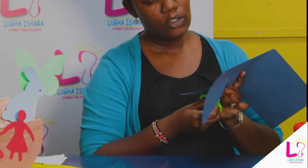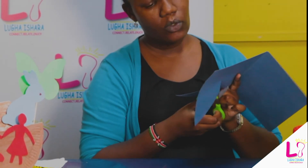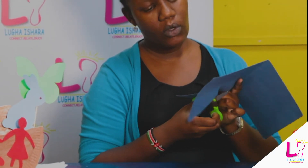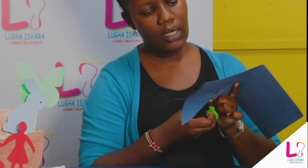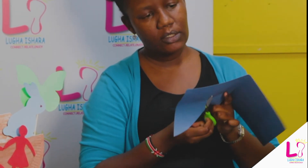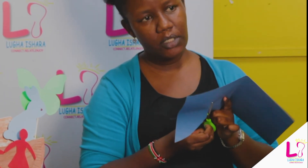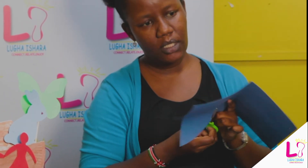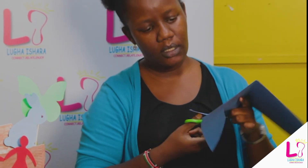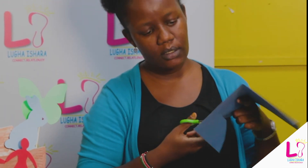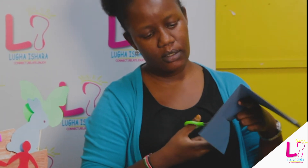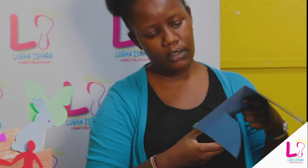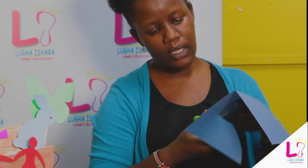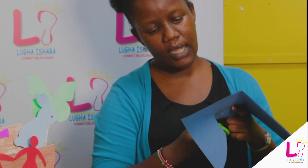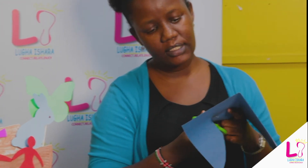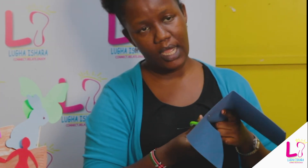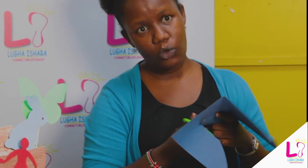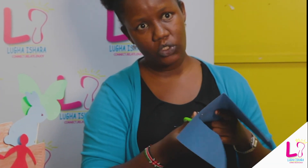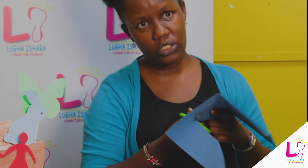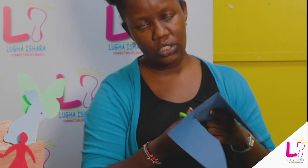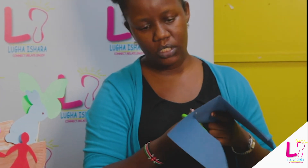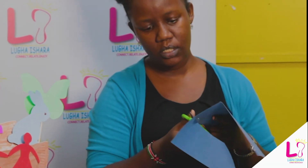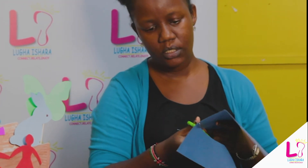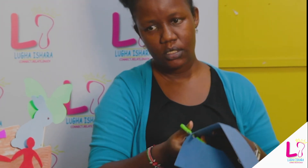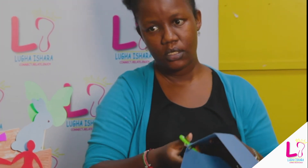So let me cut out